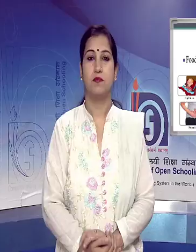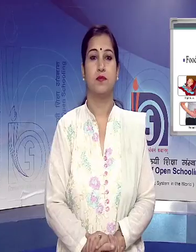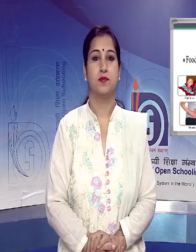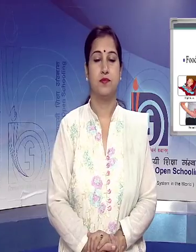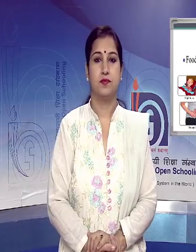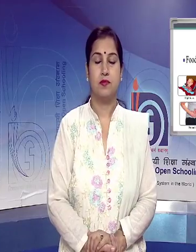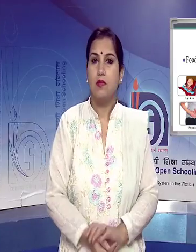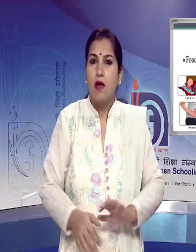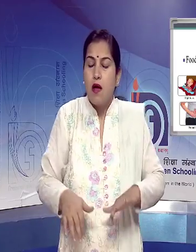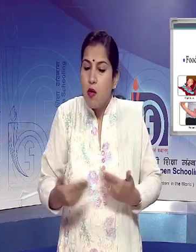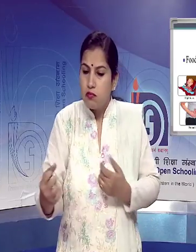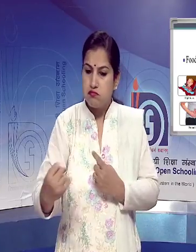How does this spread?